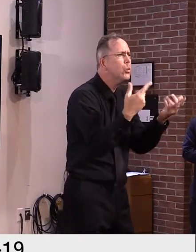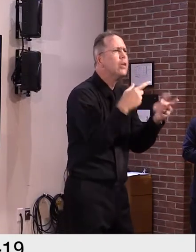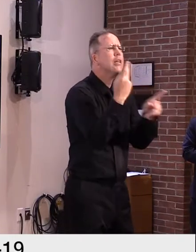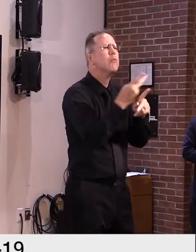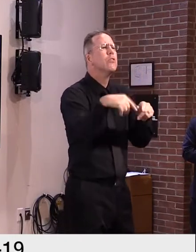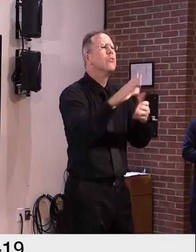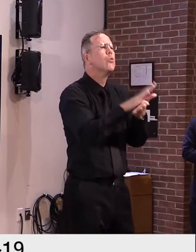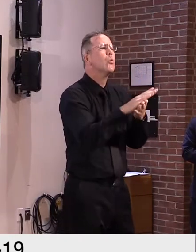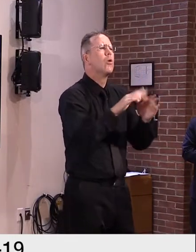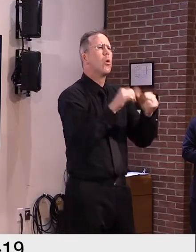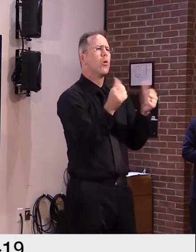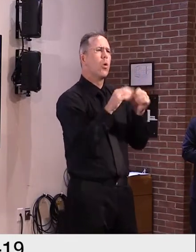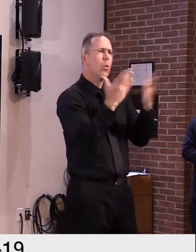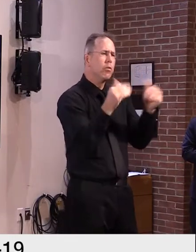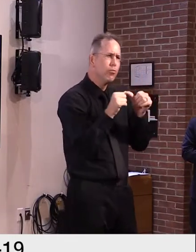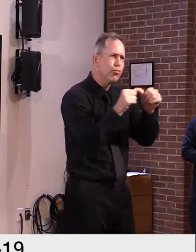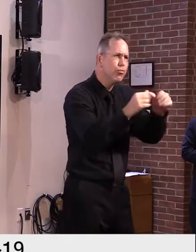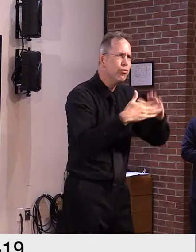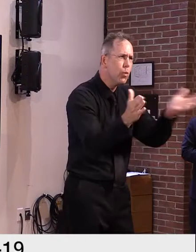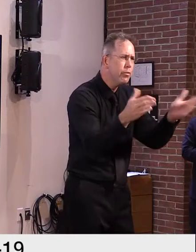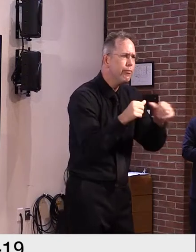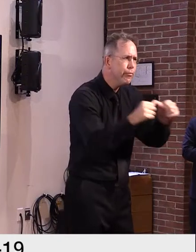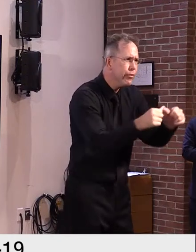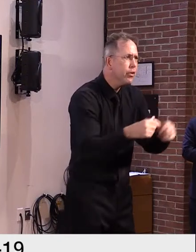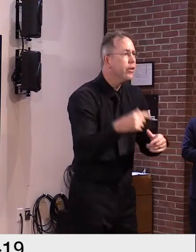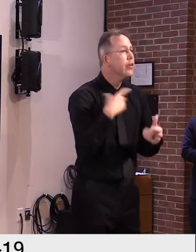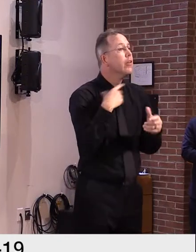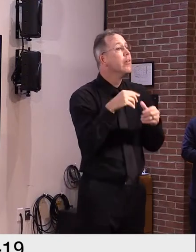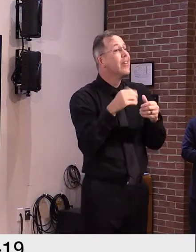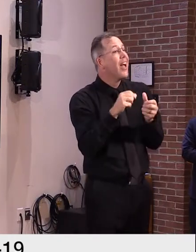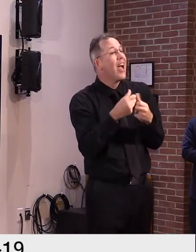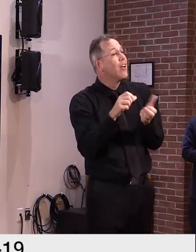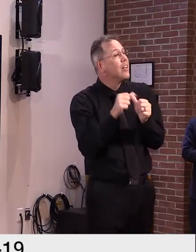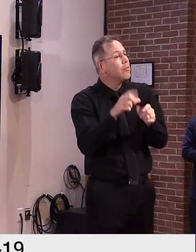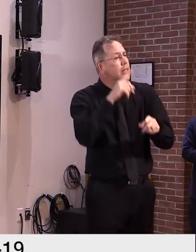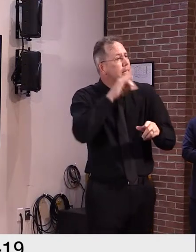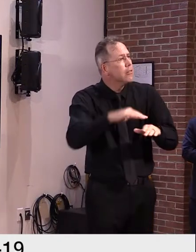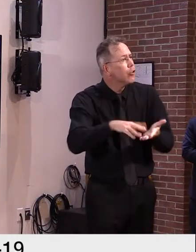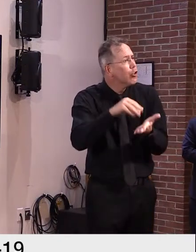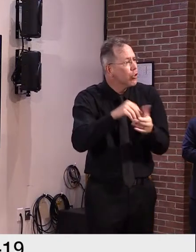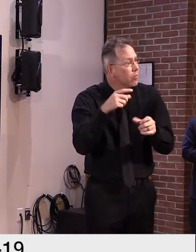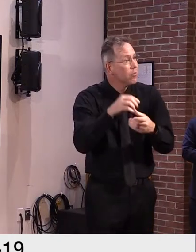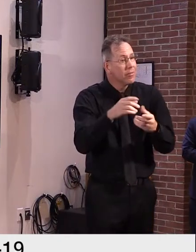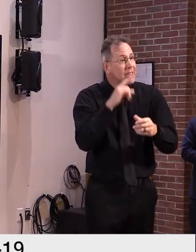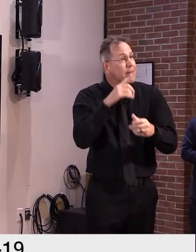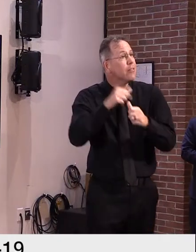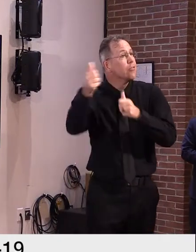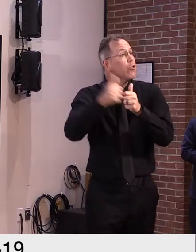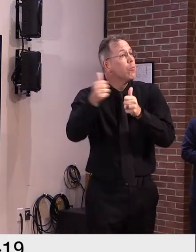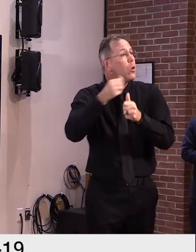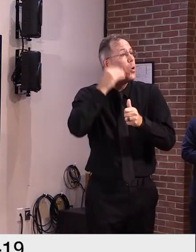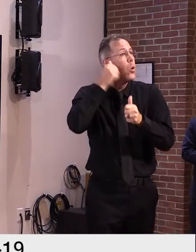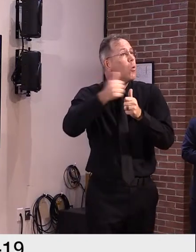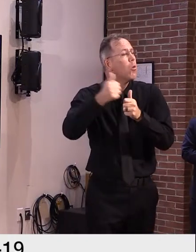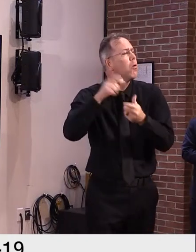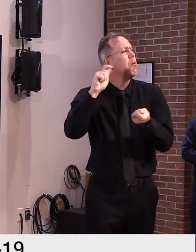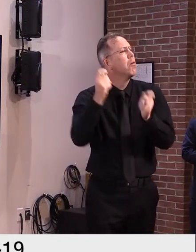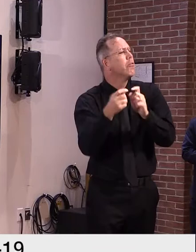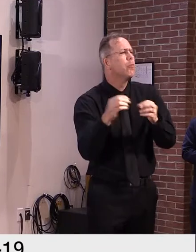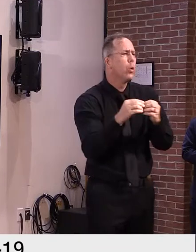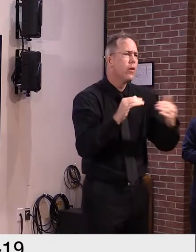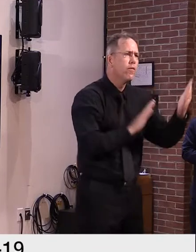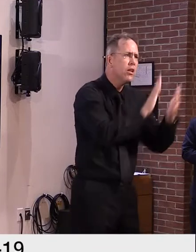both continue and expand. First and foremost, I want to thank school board members,